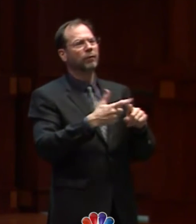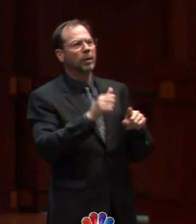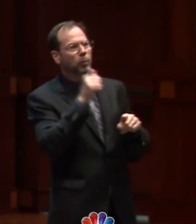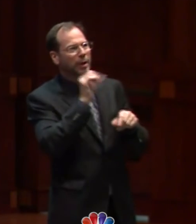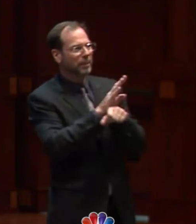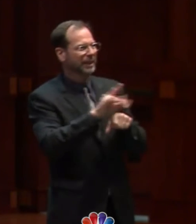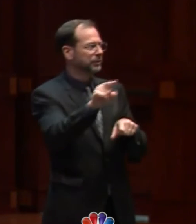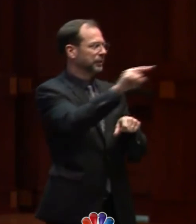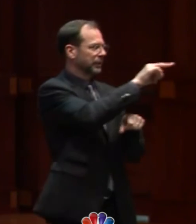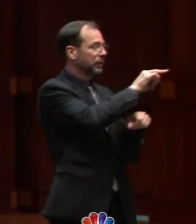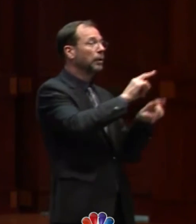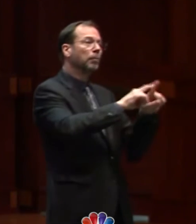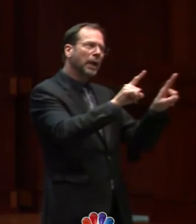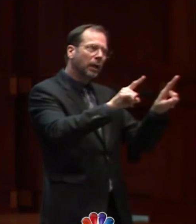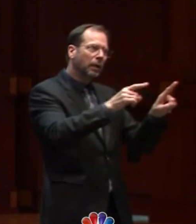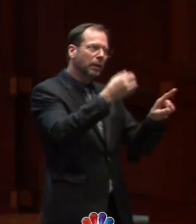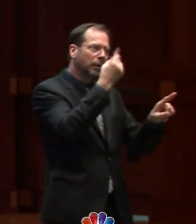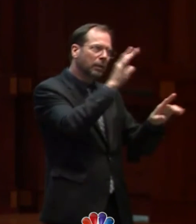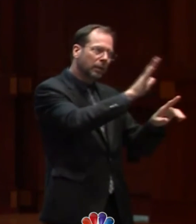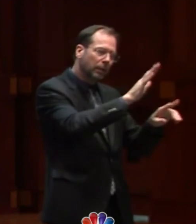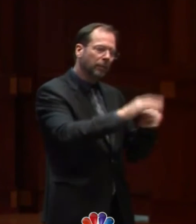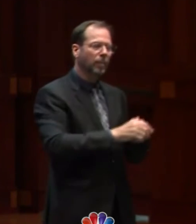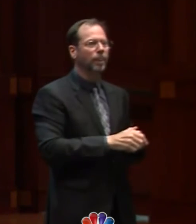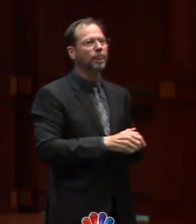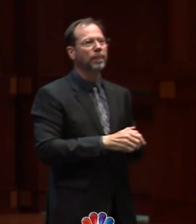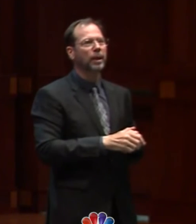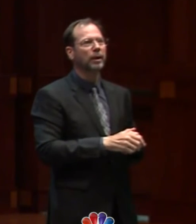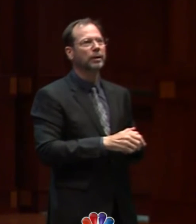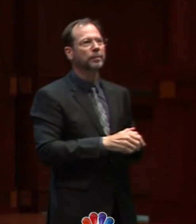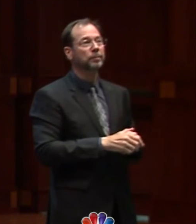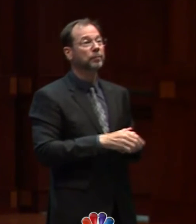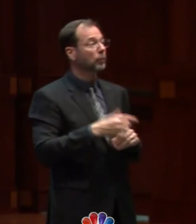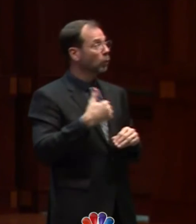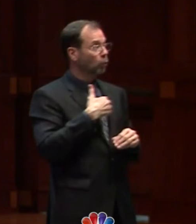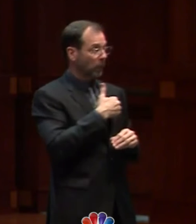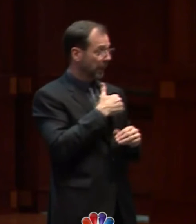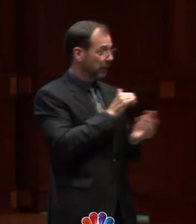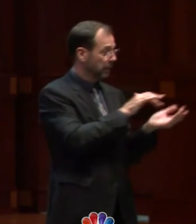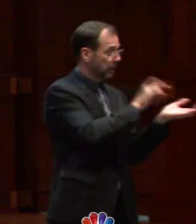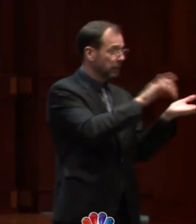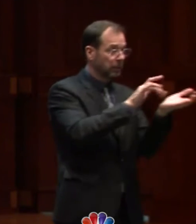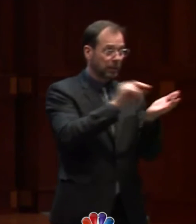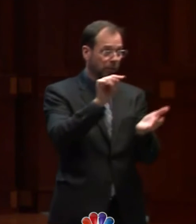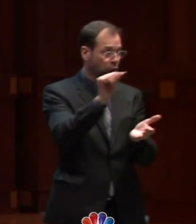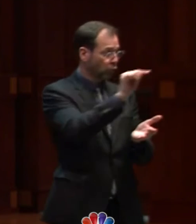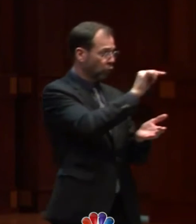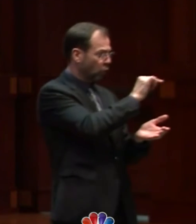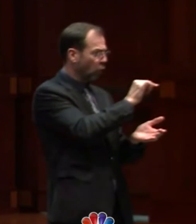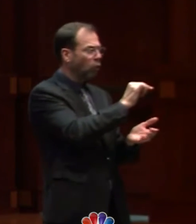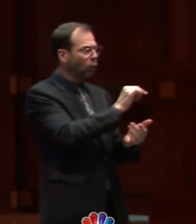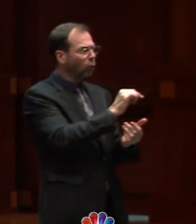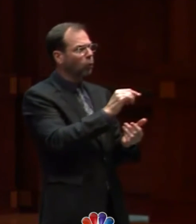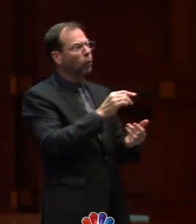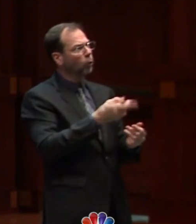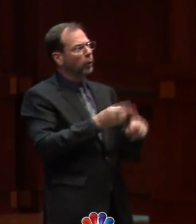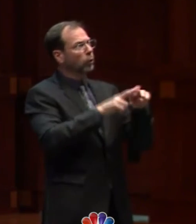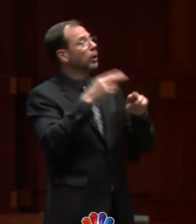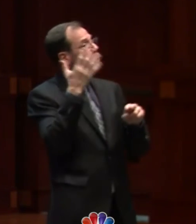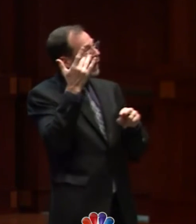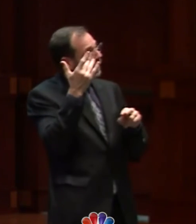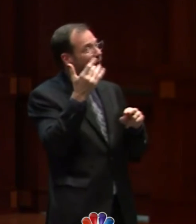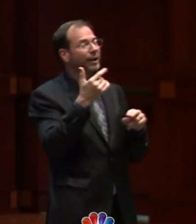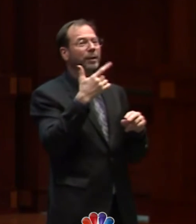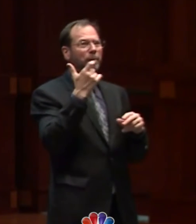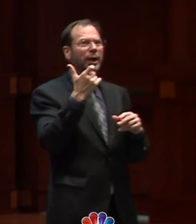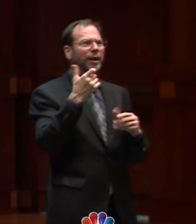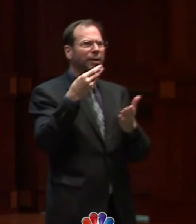private sector. But understand this, our capability to tap into those supplies is enhanced because of the